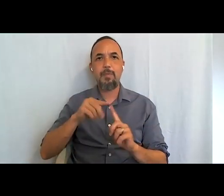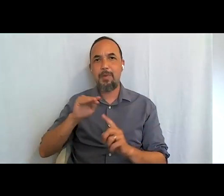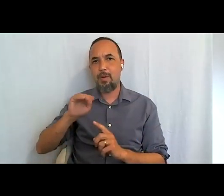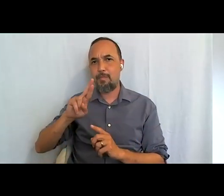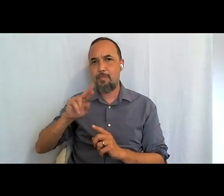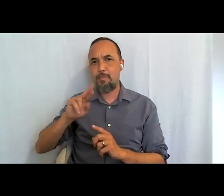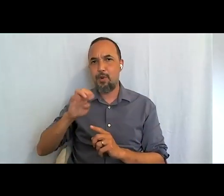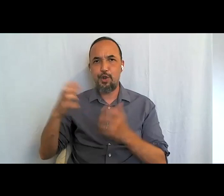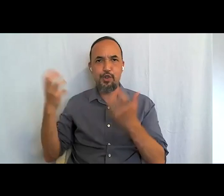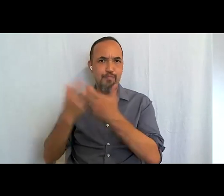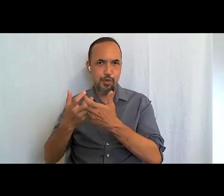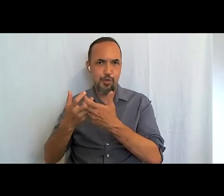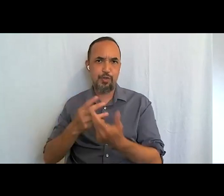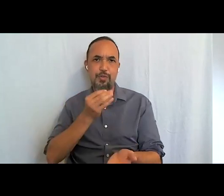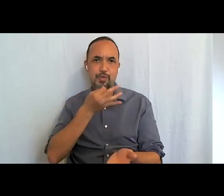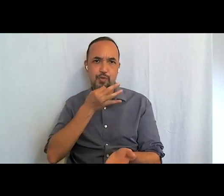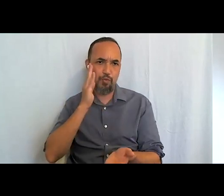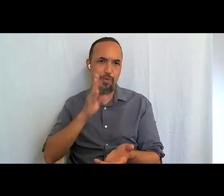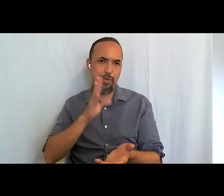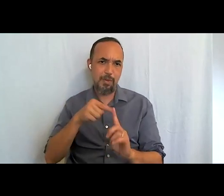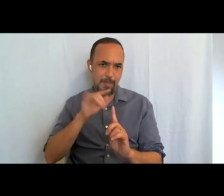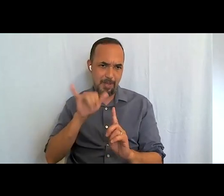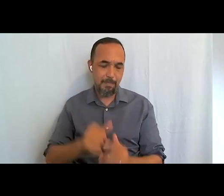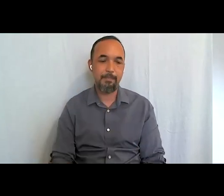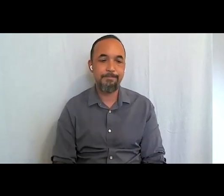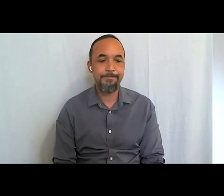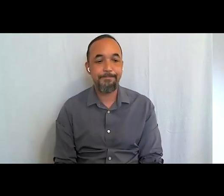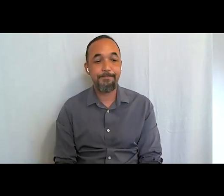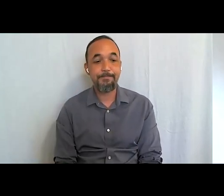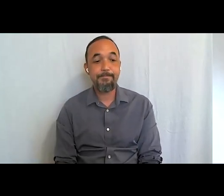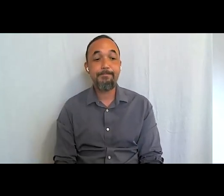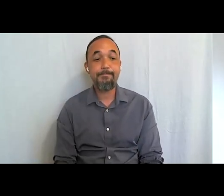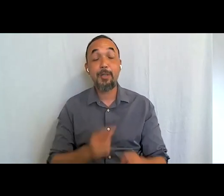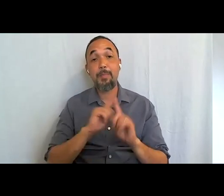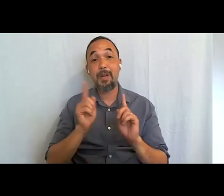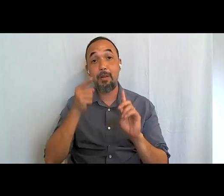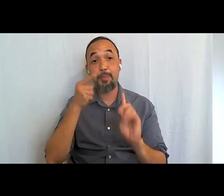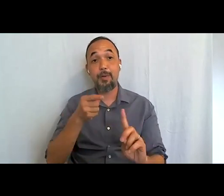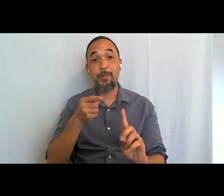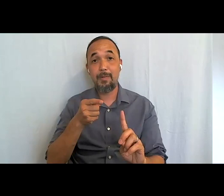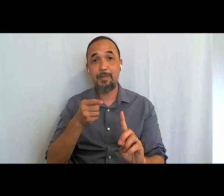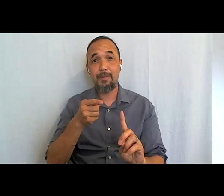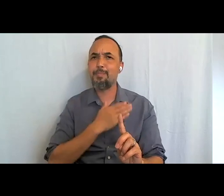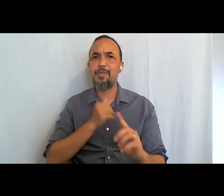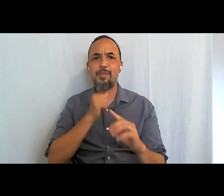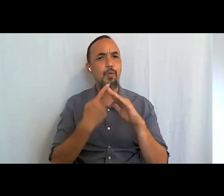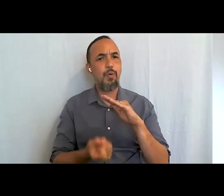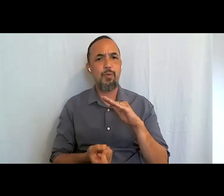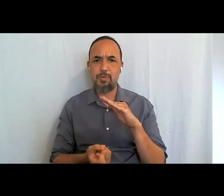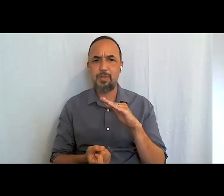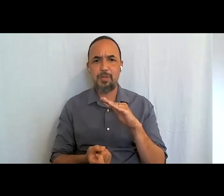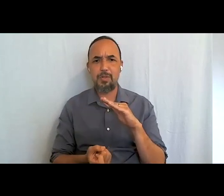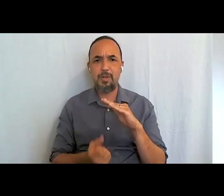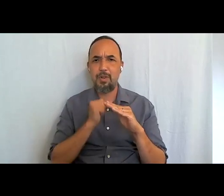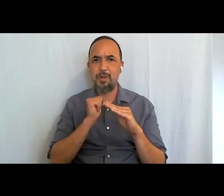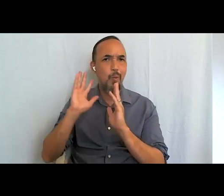I had that, that should be on the list. But here's the deal, don't ghost on your team and leave them stranded in the